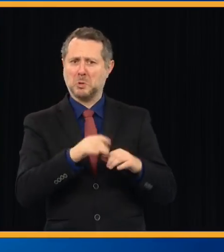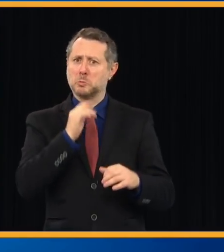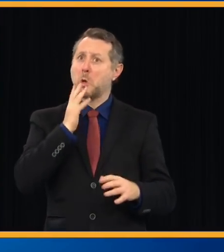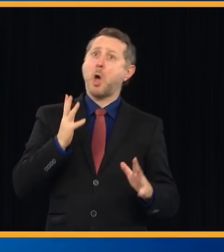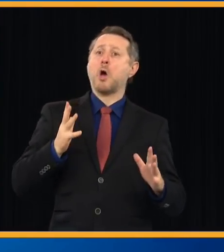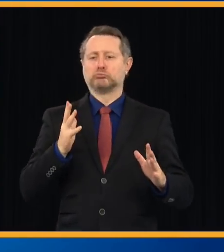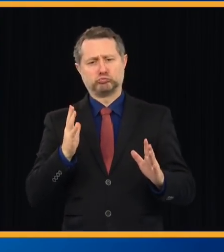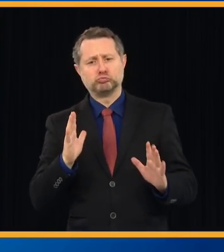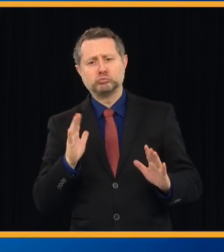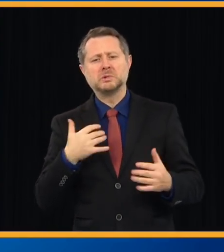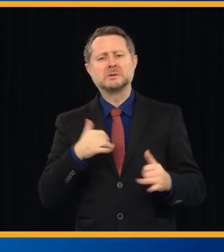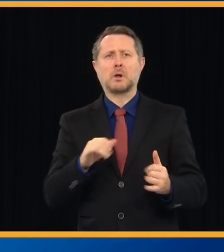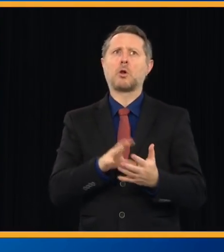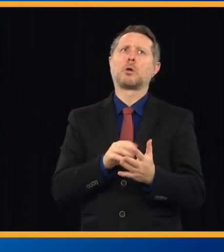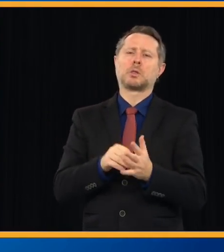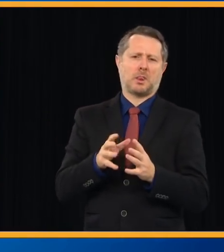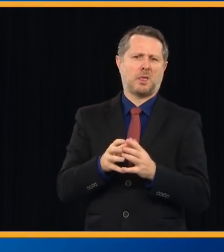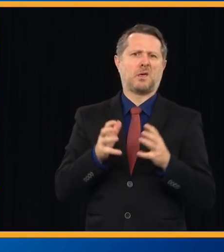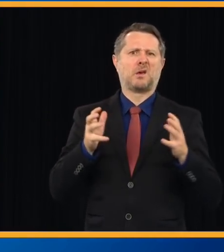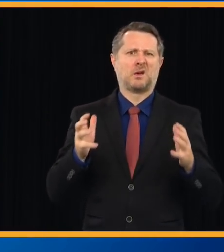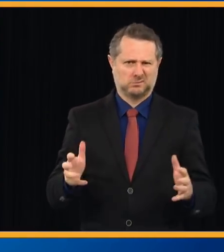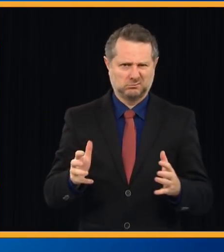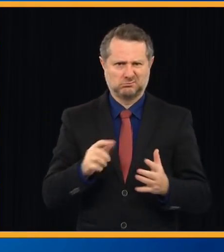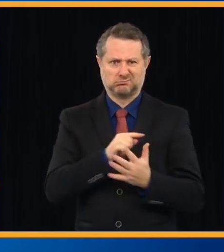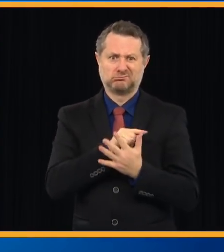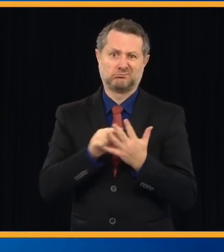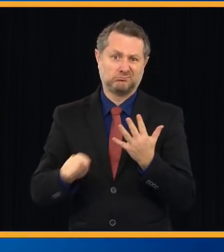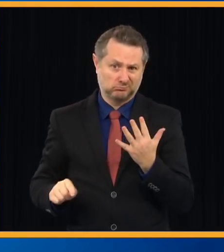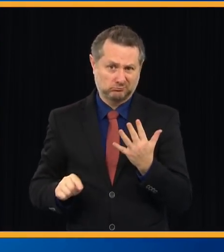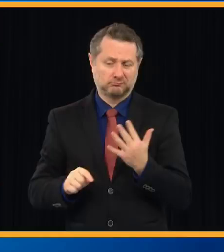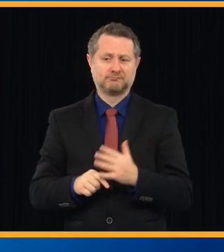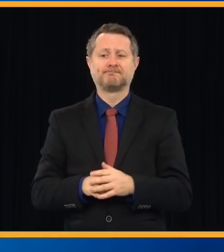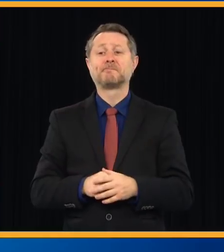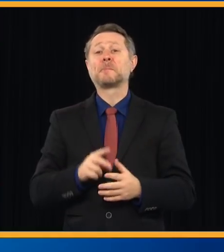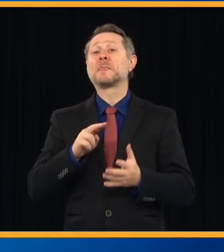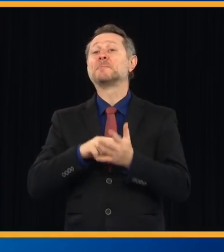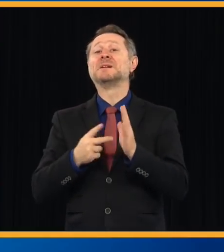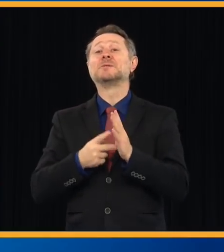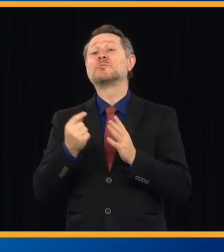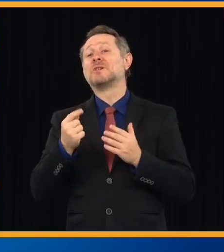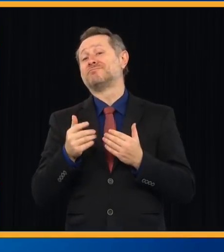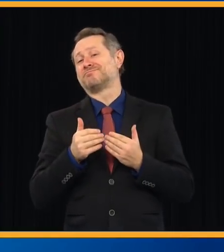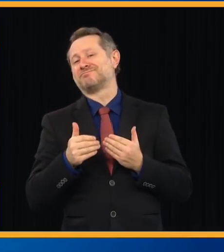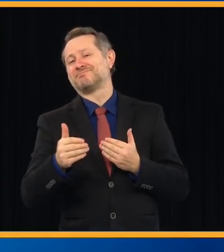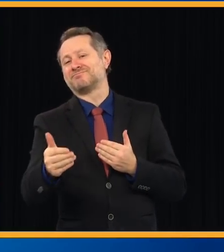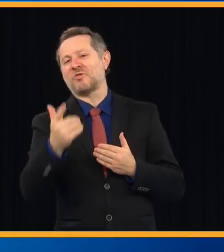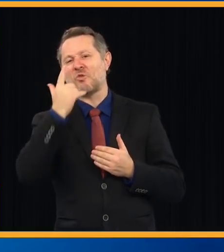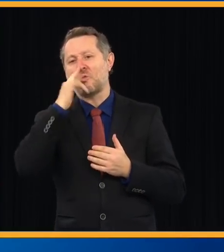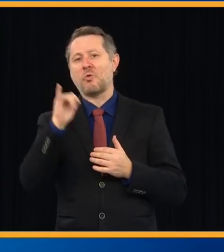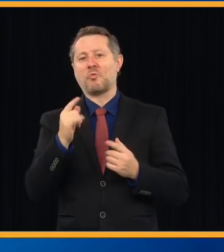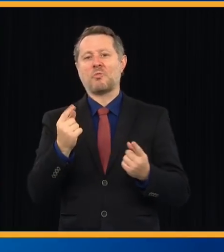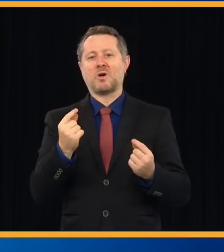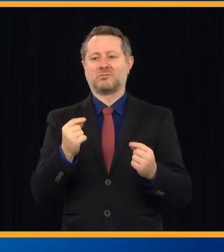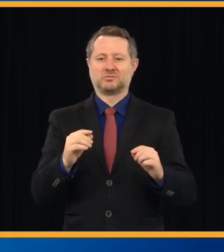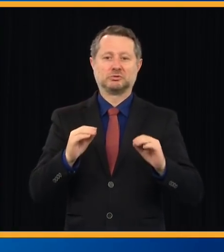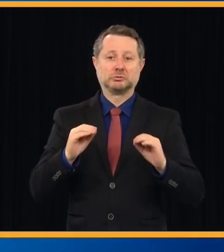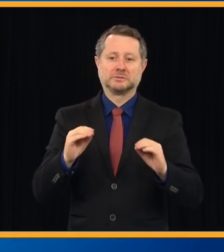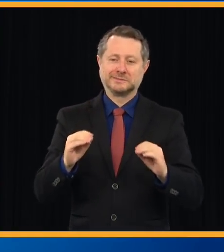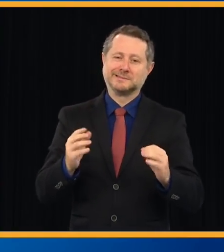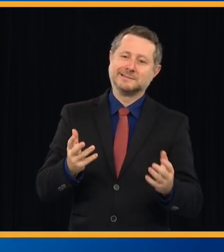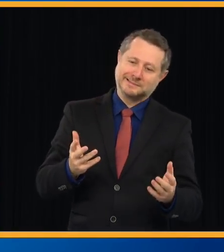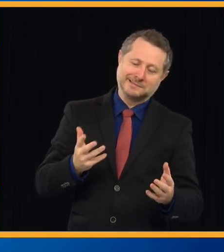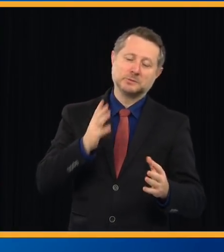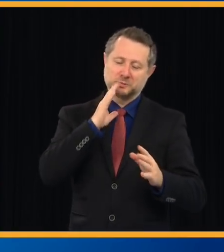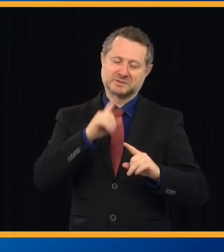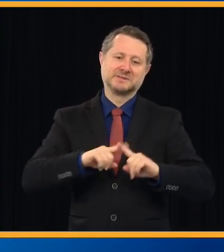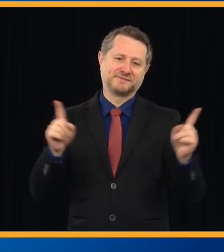can learn here that could change teaching going forward and teaching in these types of situations going forward.